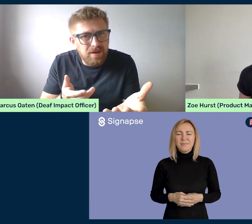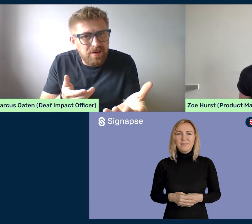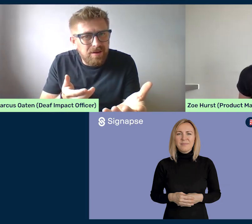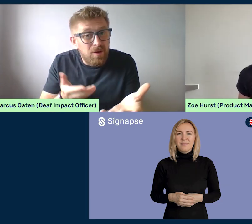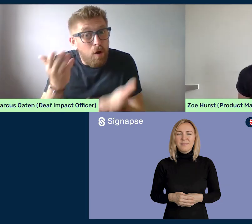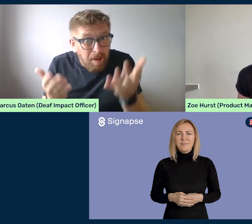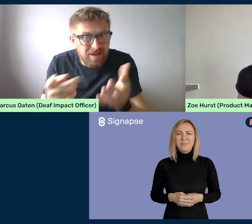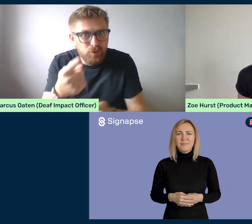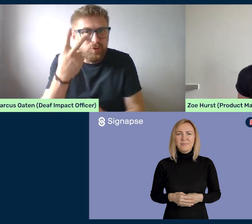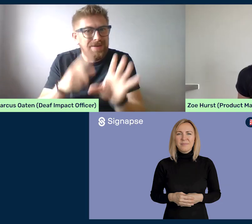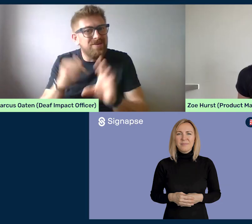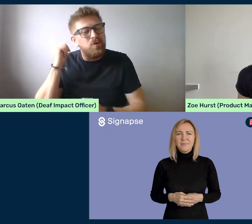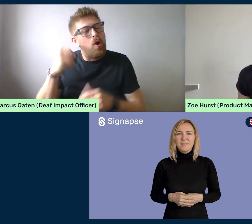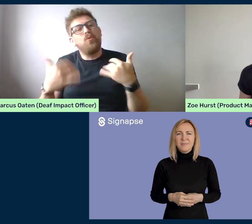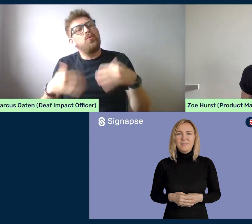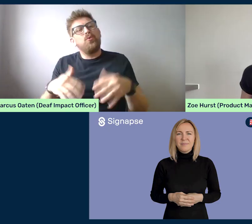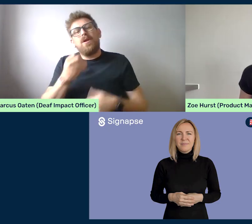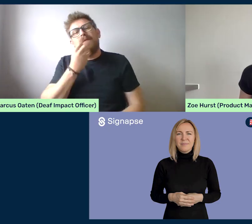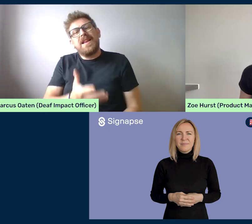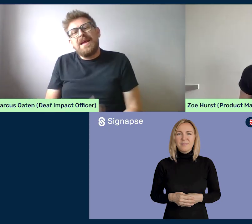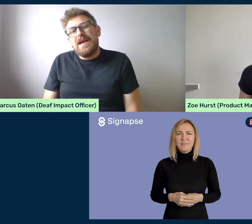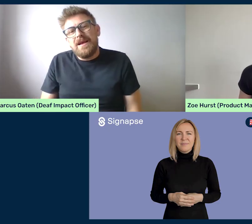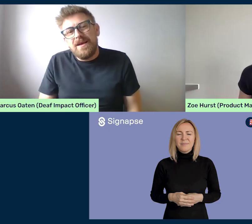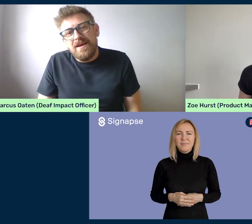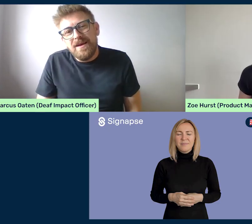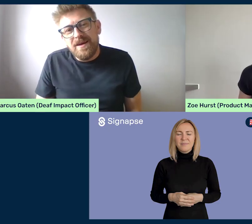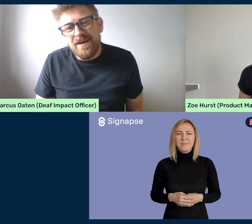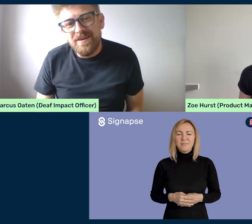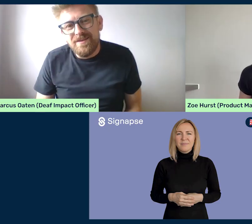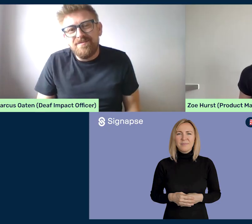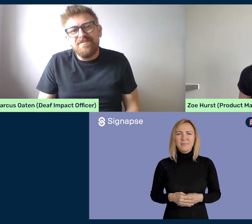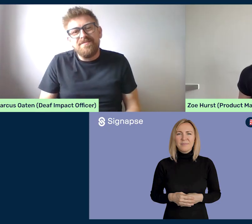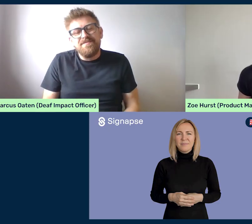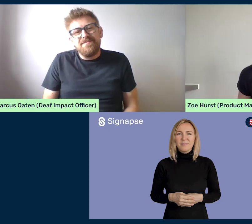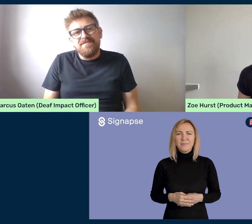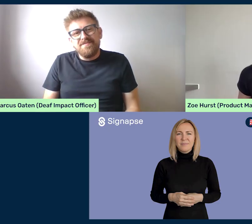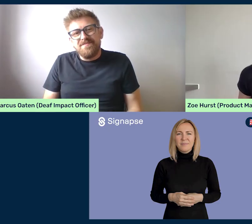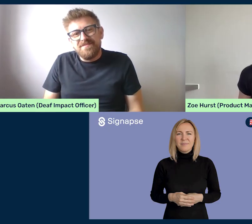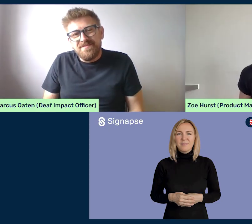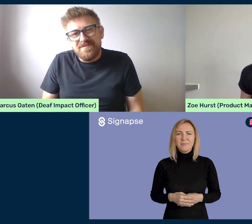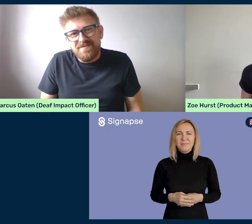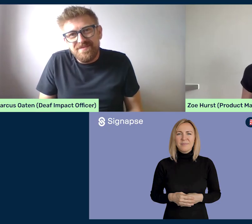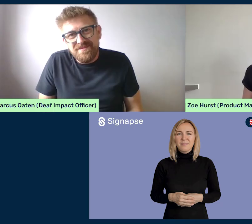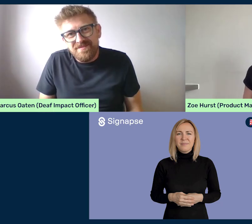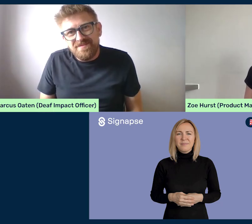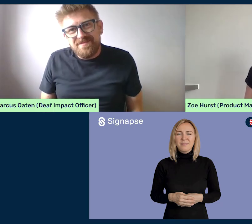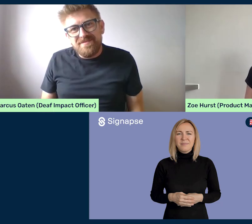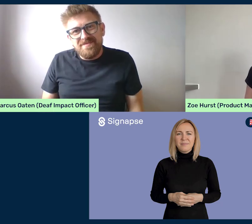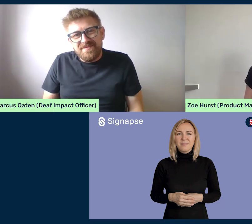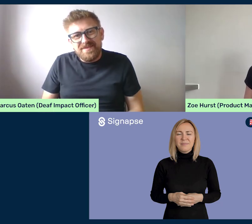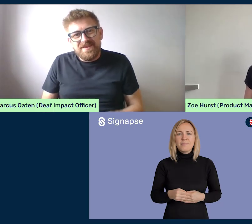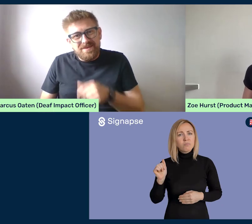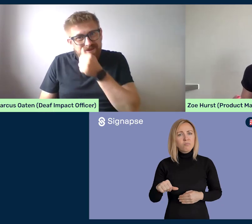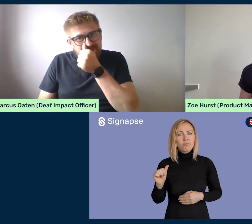conversation going in terms of where we can deliver our product. 2 years, we've just come on so much. Yeah, we really